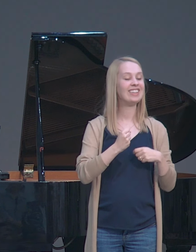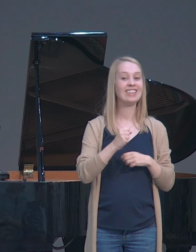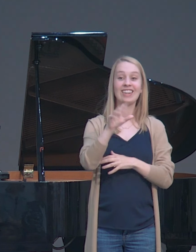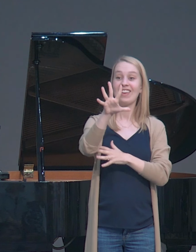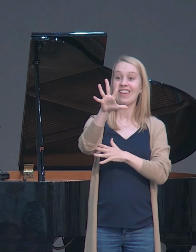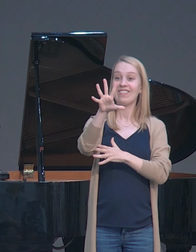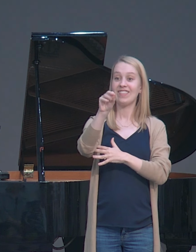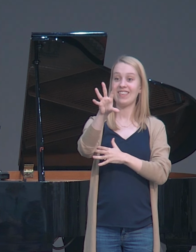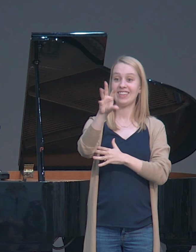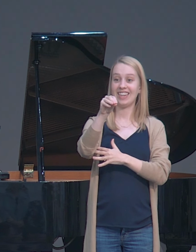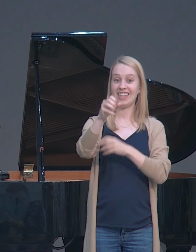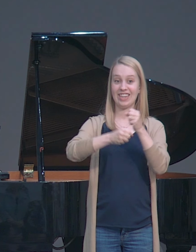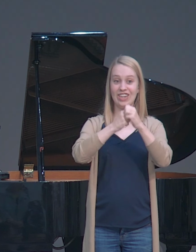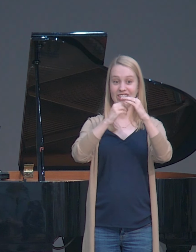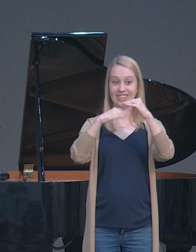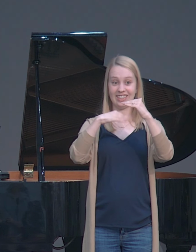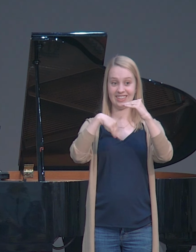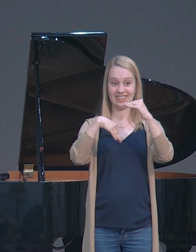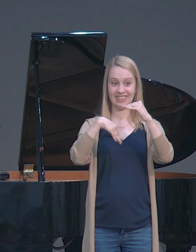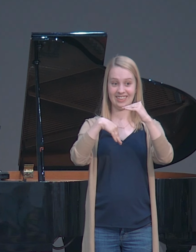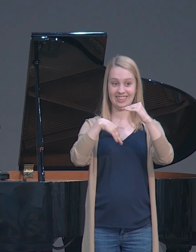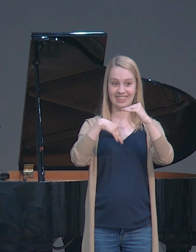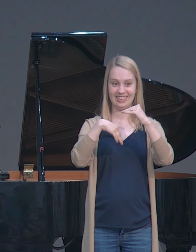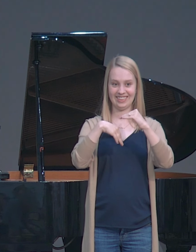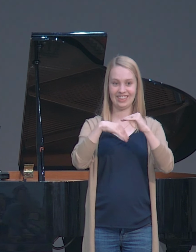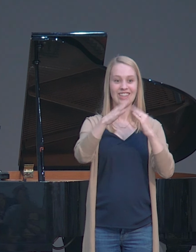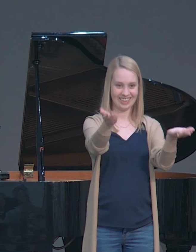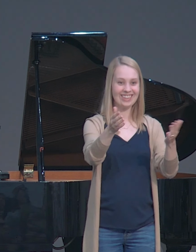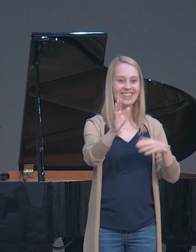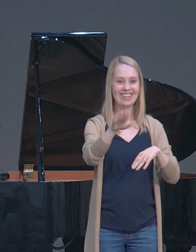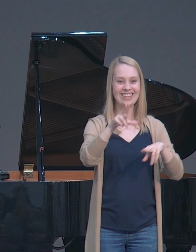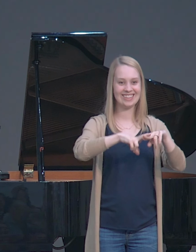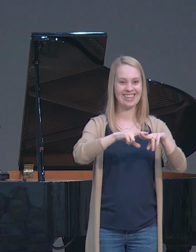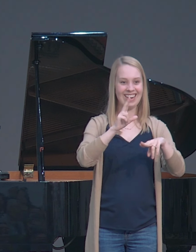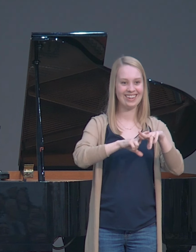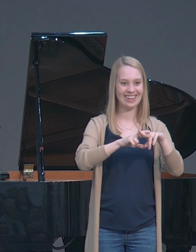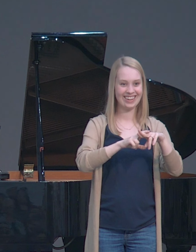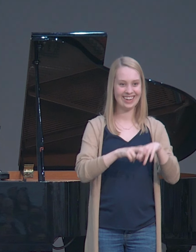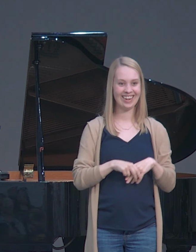50 years or less. Okay, Jody, you can sit down.